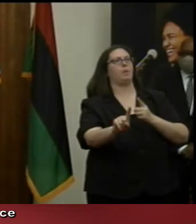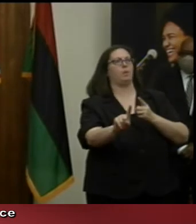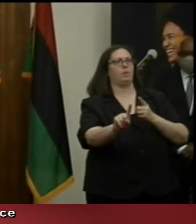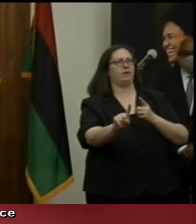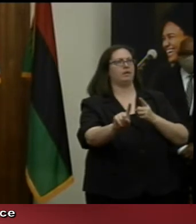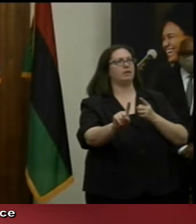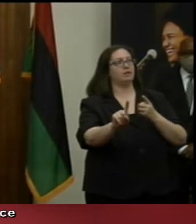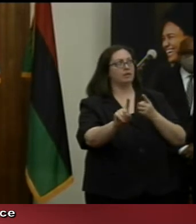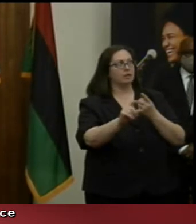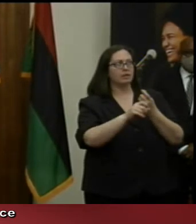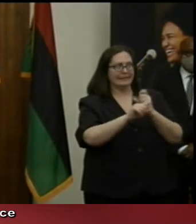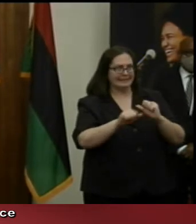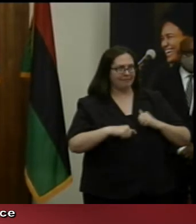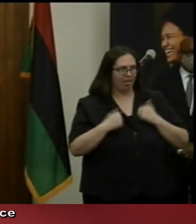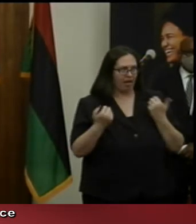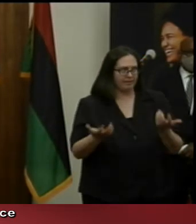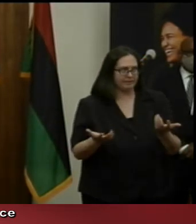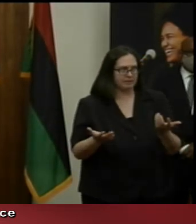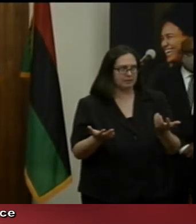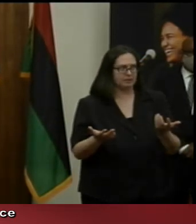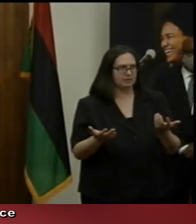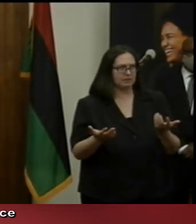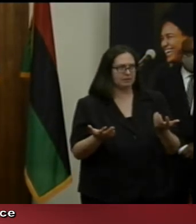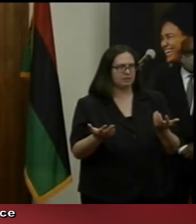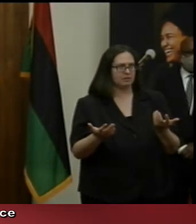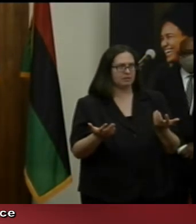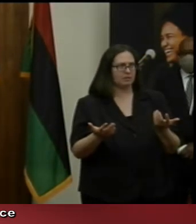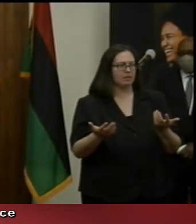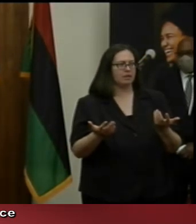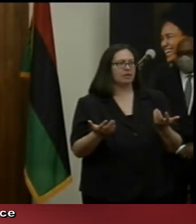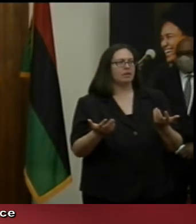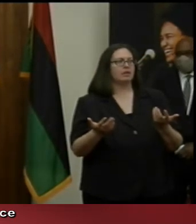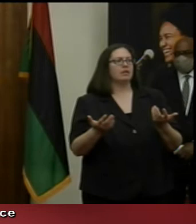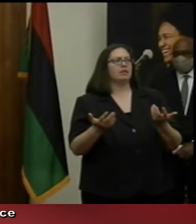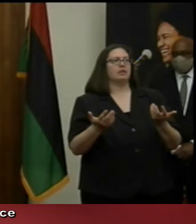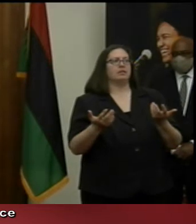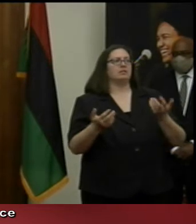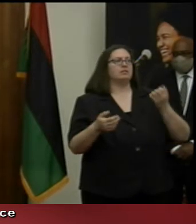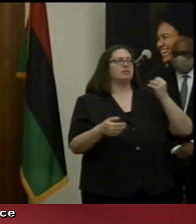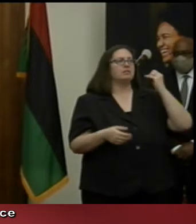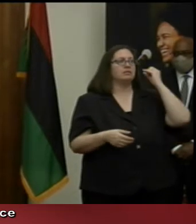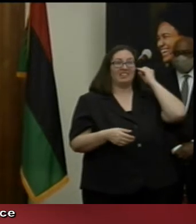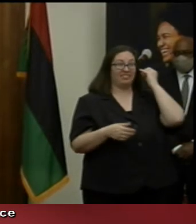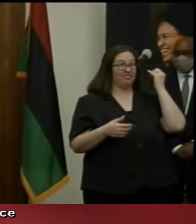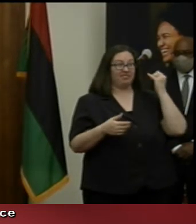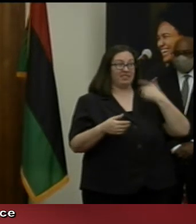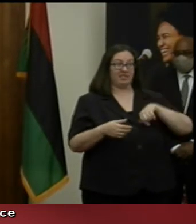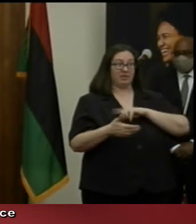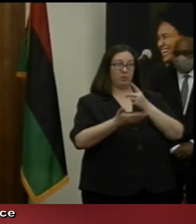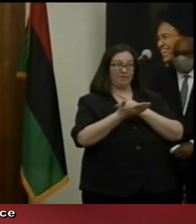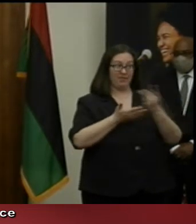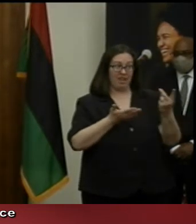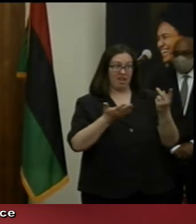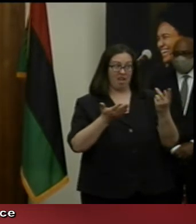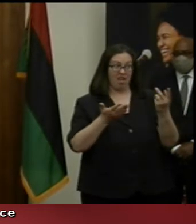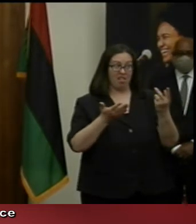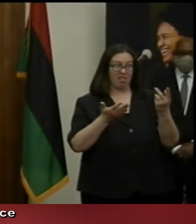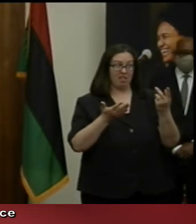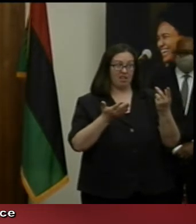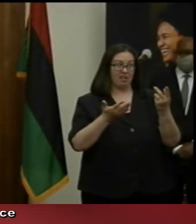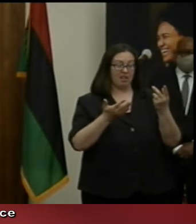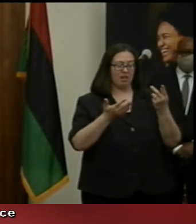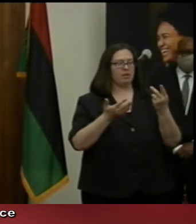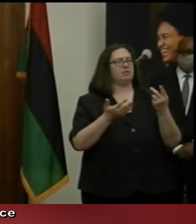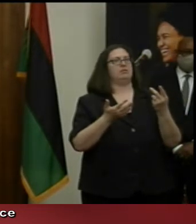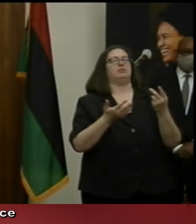charge is to save lives during this epidemic. Our failure to save lives in our jurisdiction puts us in a much